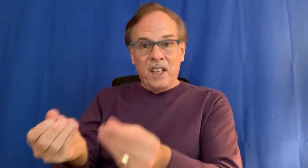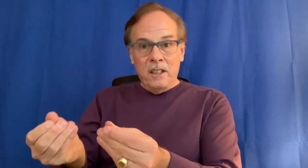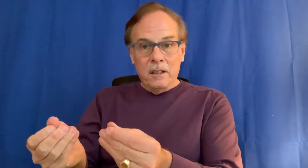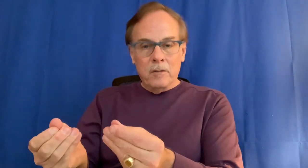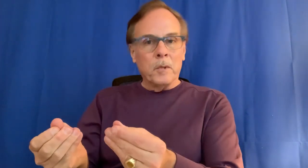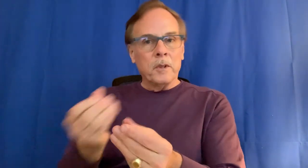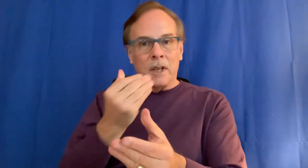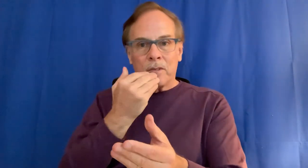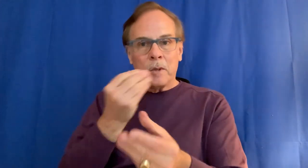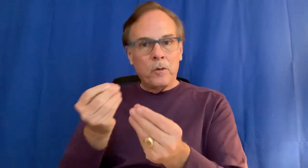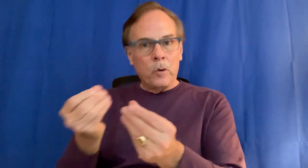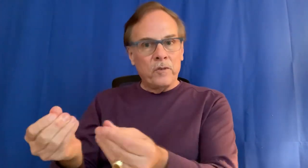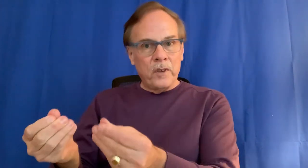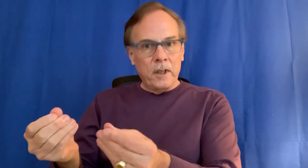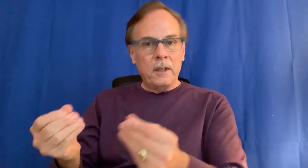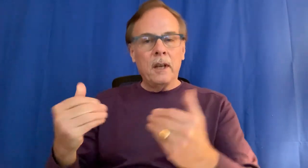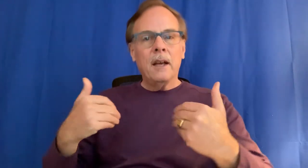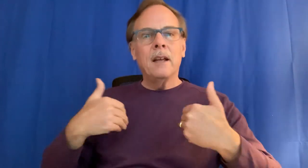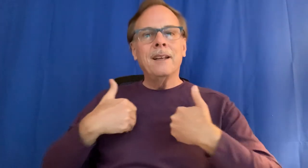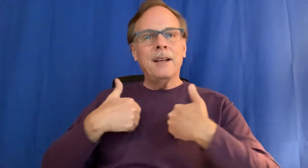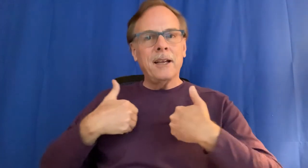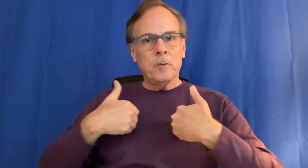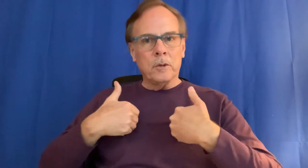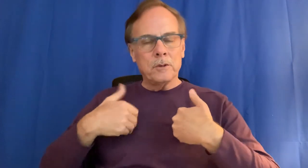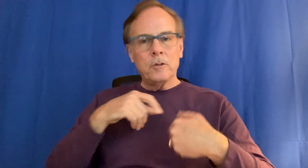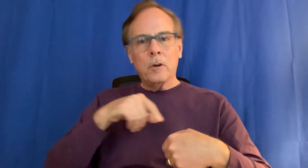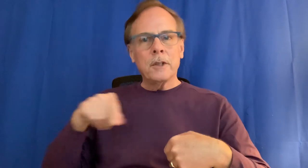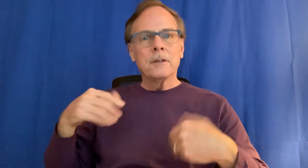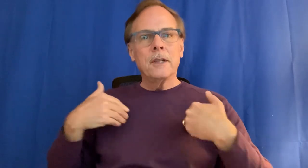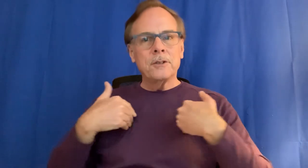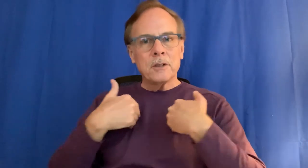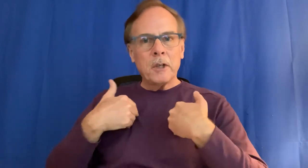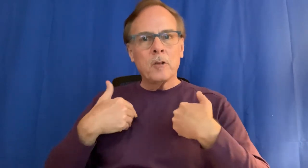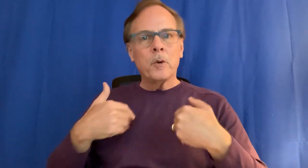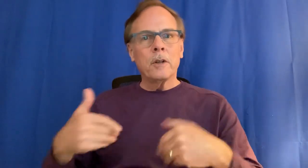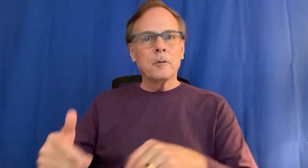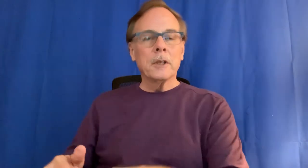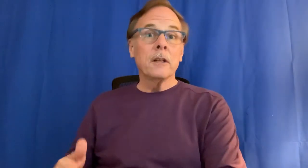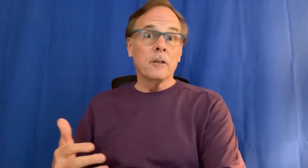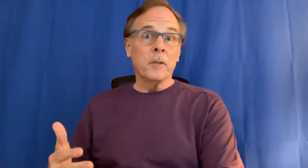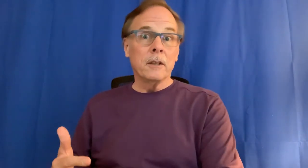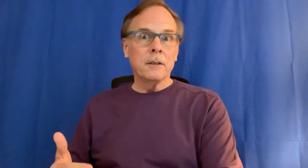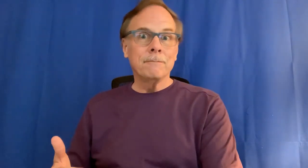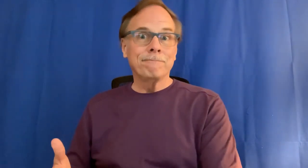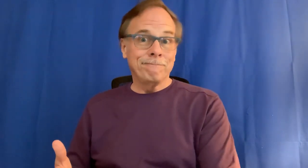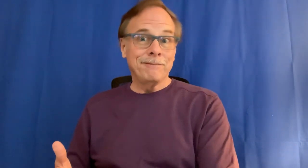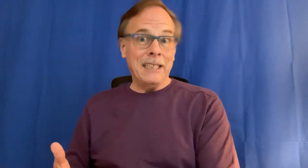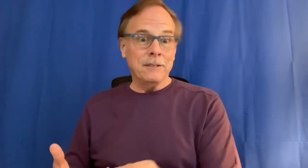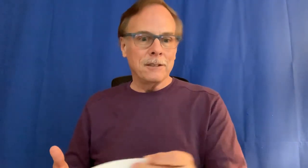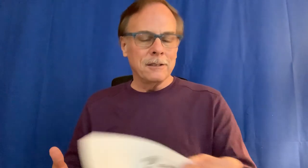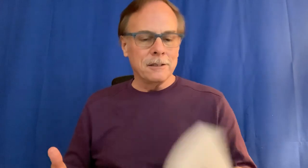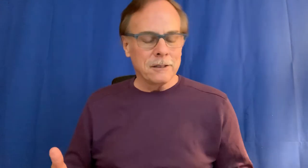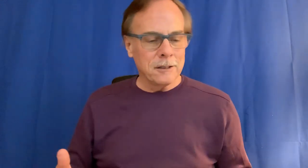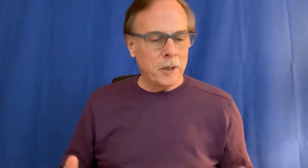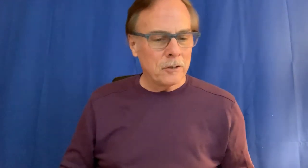feed, remember that from before, feed, and then animals. You know all these signs, just a matter of putting them together, making sentences. Imagine